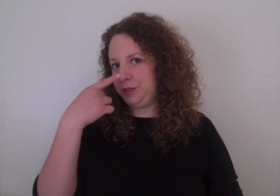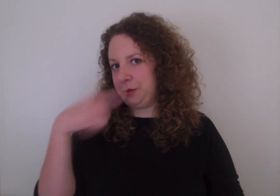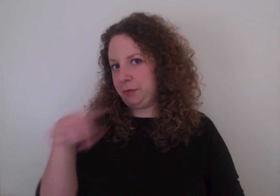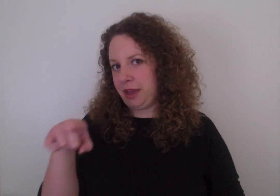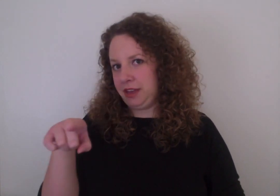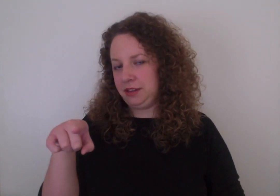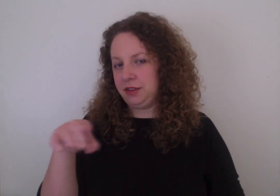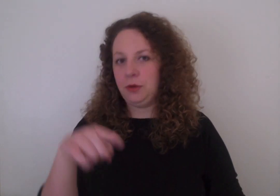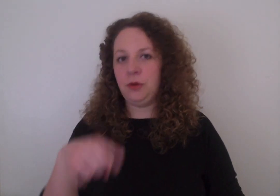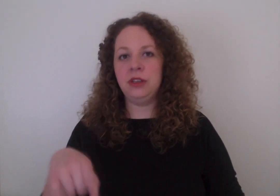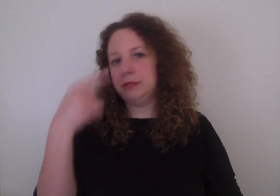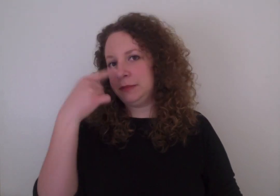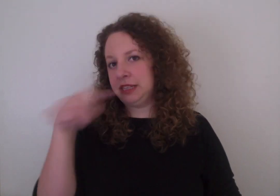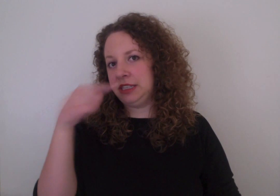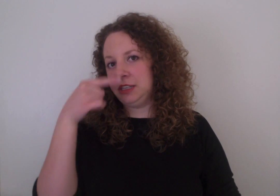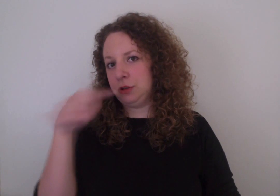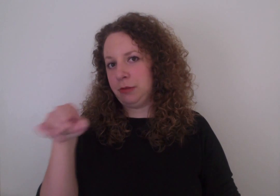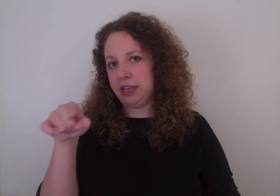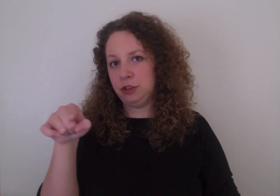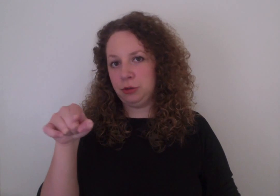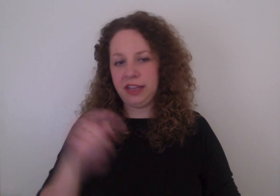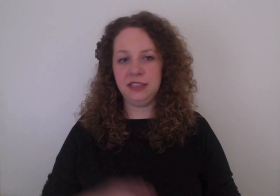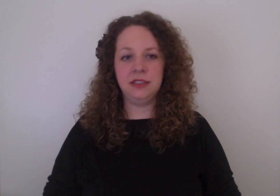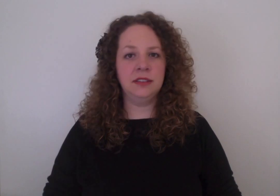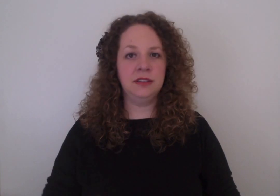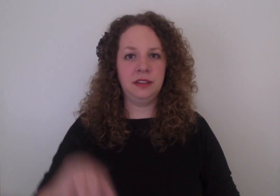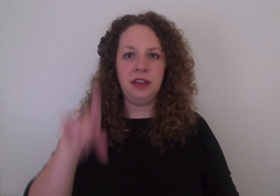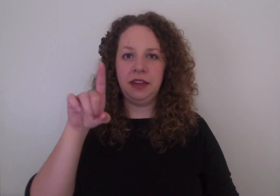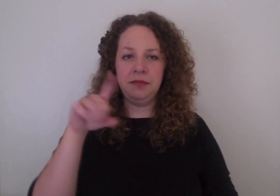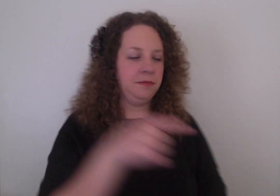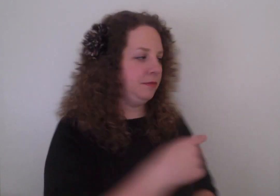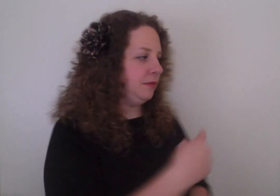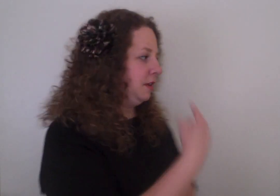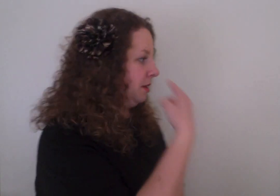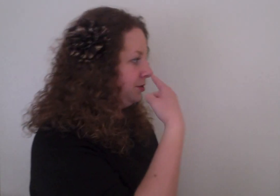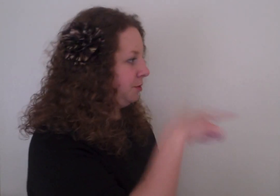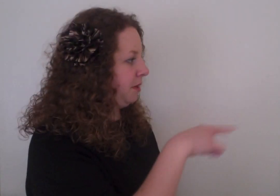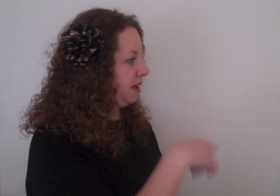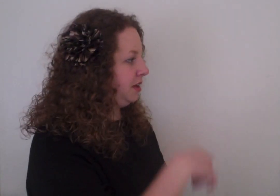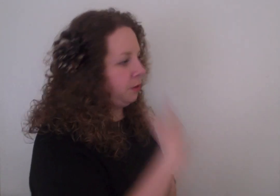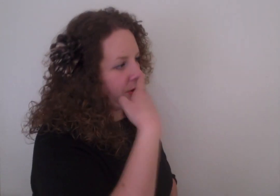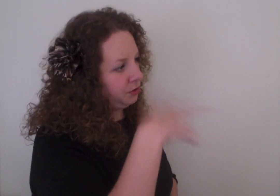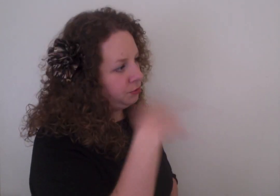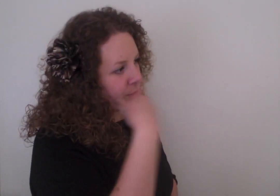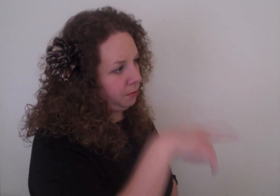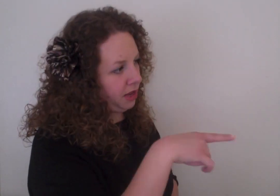don't mind, or sometimes I see don't mind twice. Okay, don't mind or don't mind.